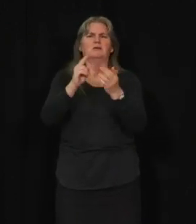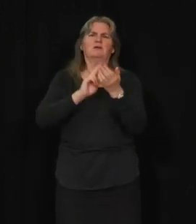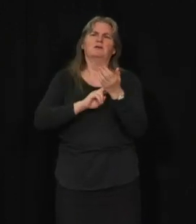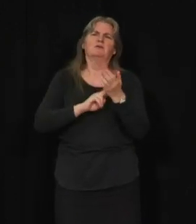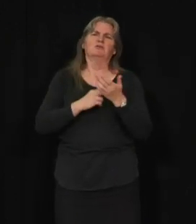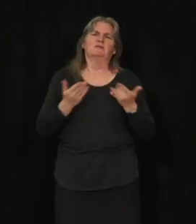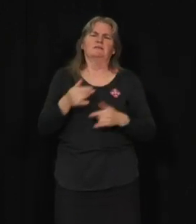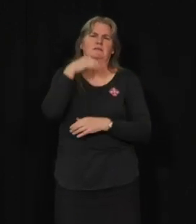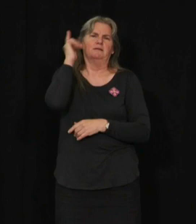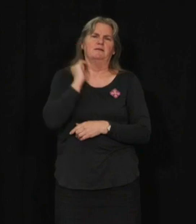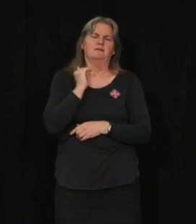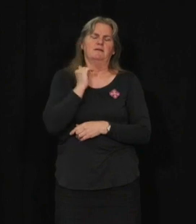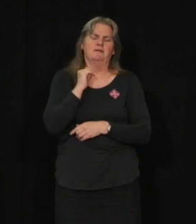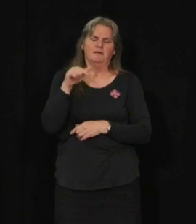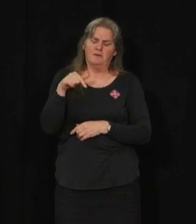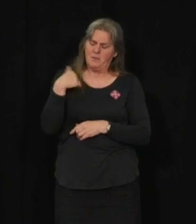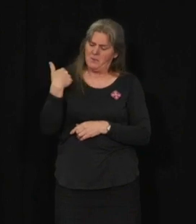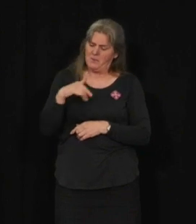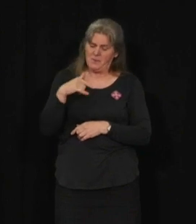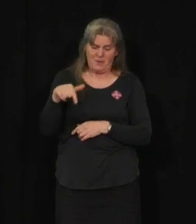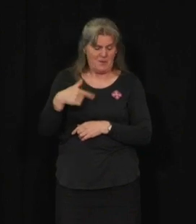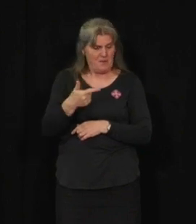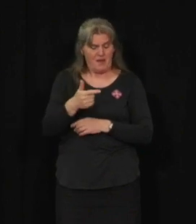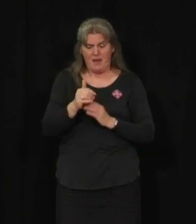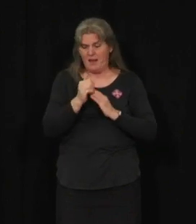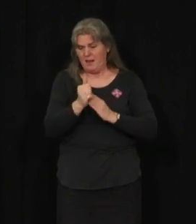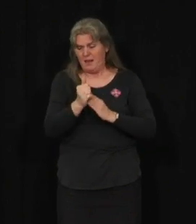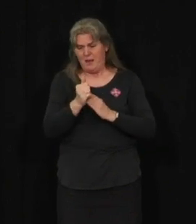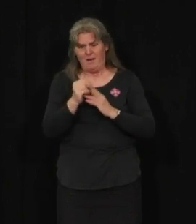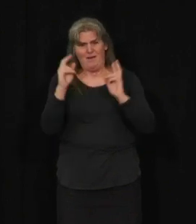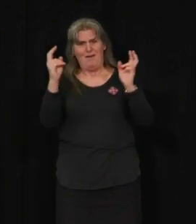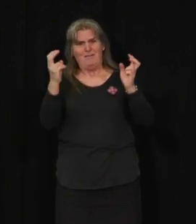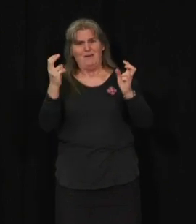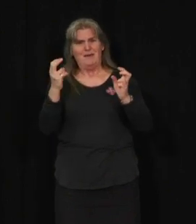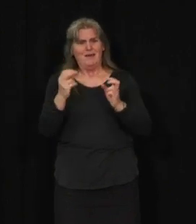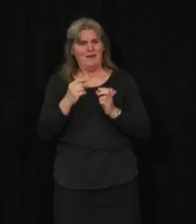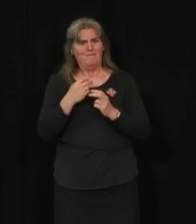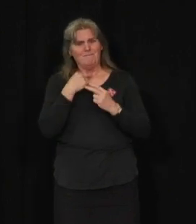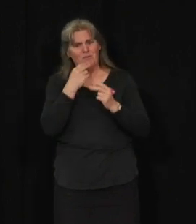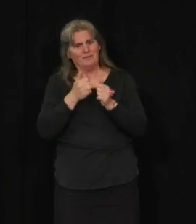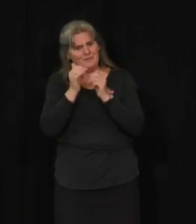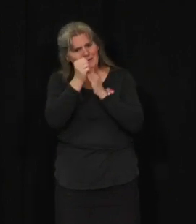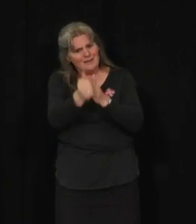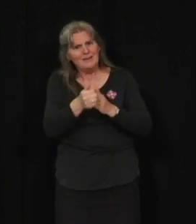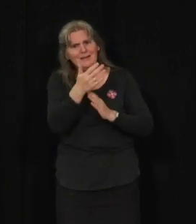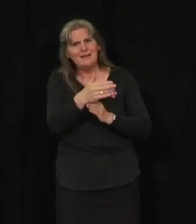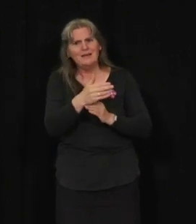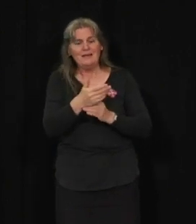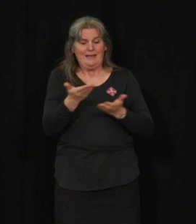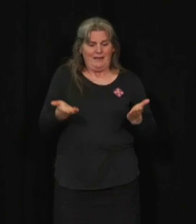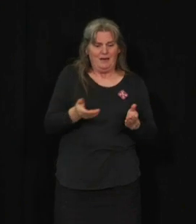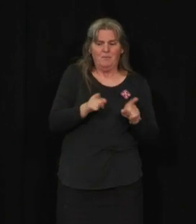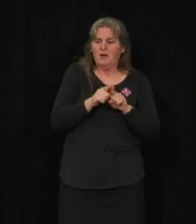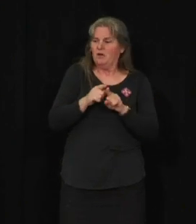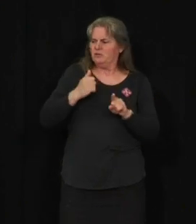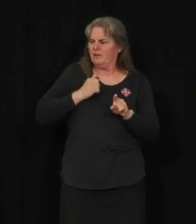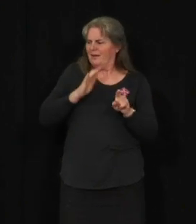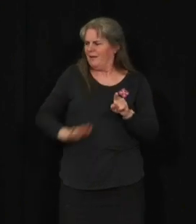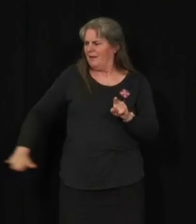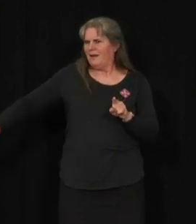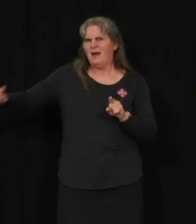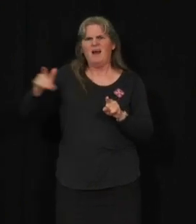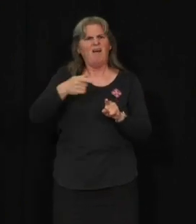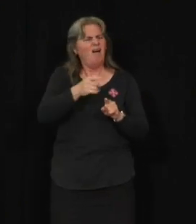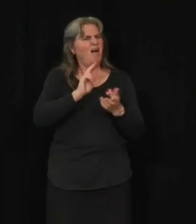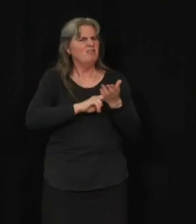This year's theme of Voice to Lead was almost prophetic, because here at home, just like across the country, nurses have been leading